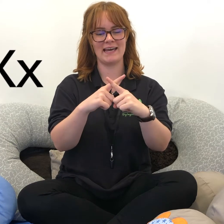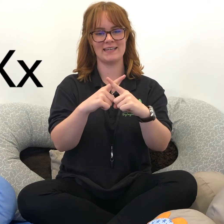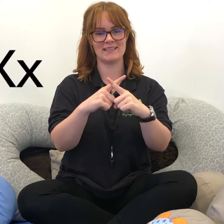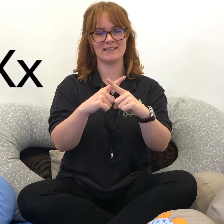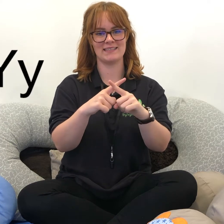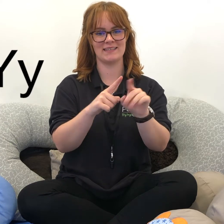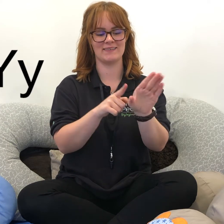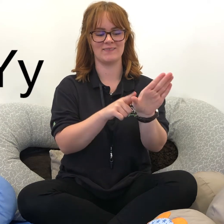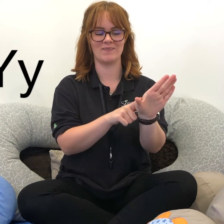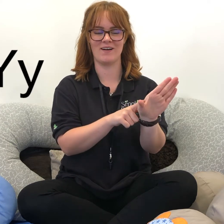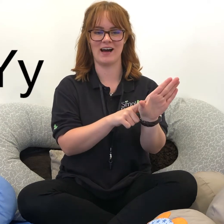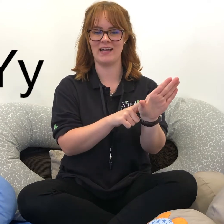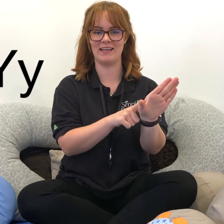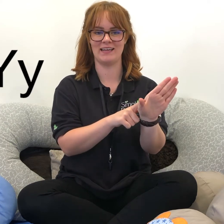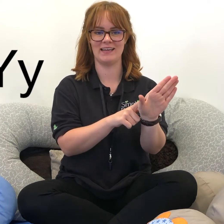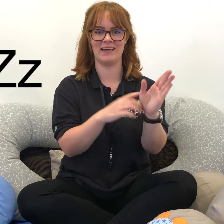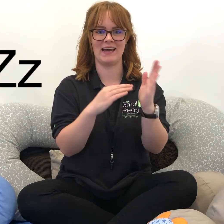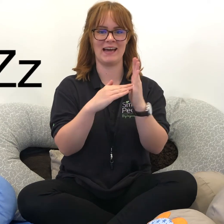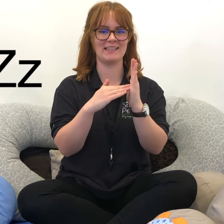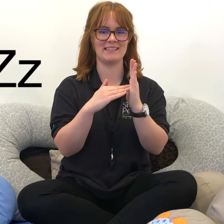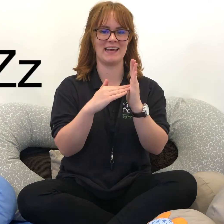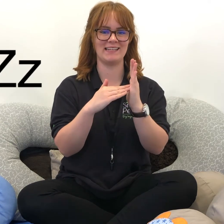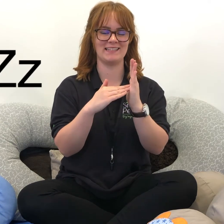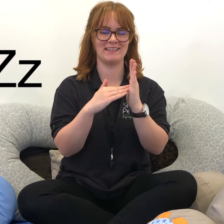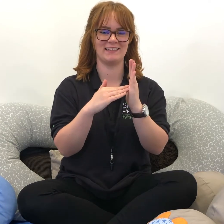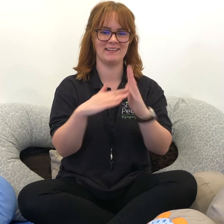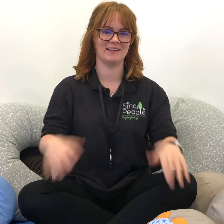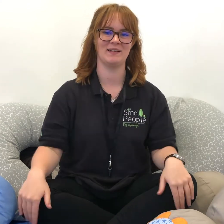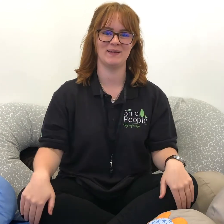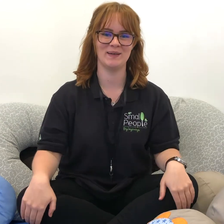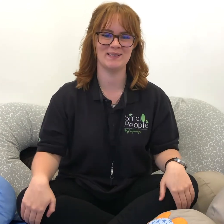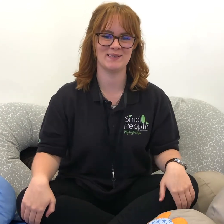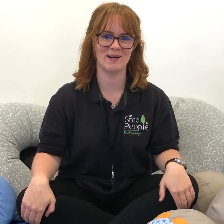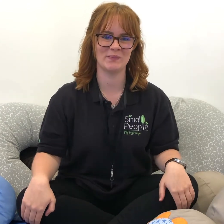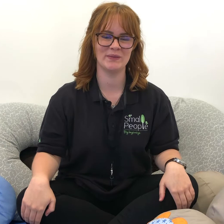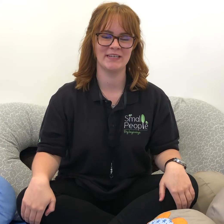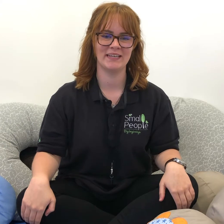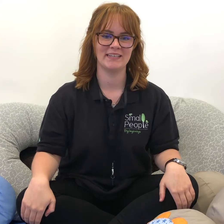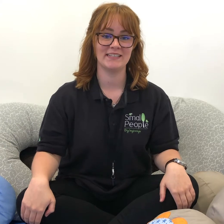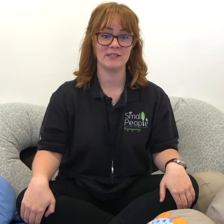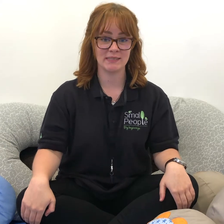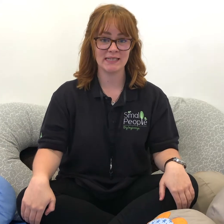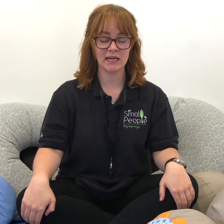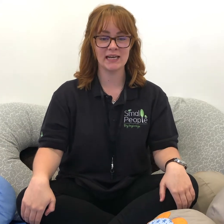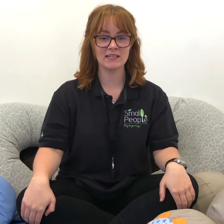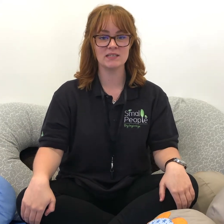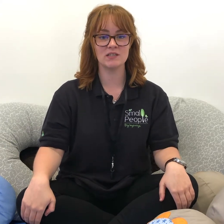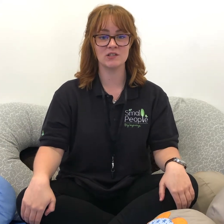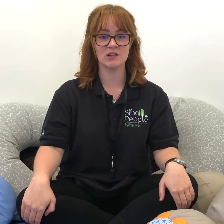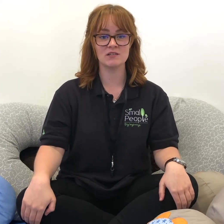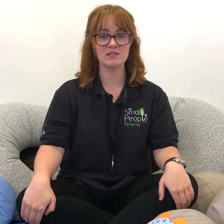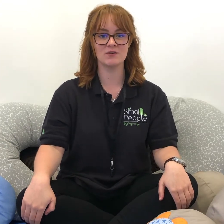X, Y, and Z. Good job! Did you see any letters that you're starting to